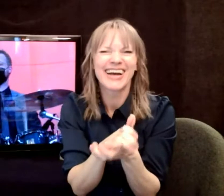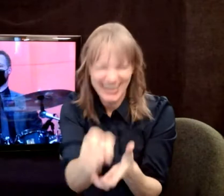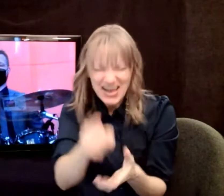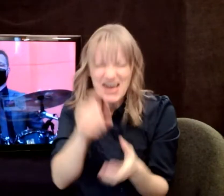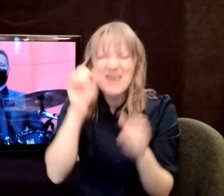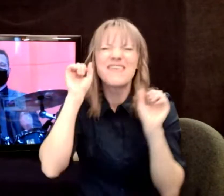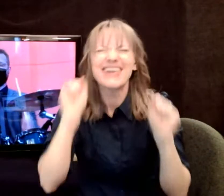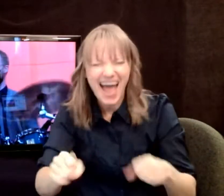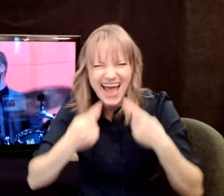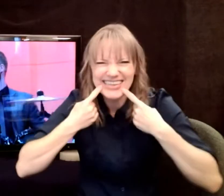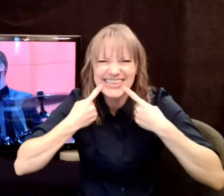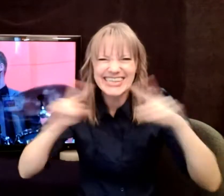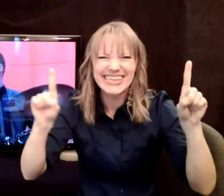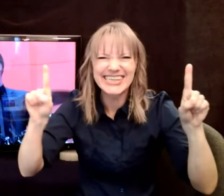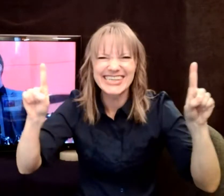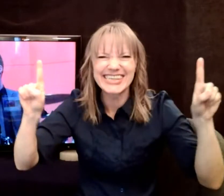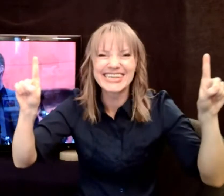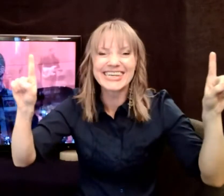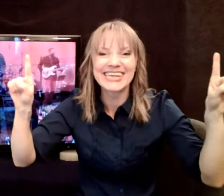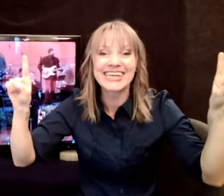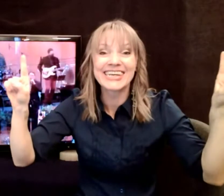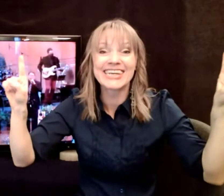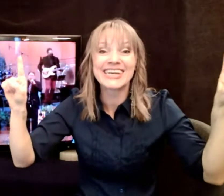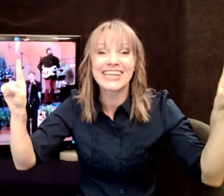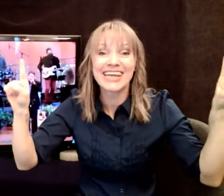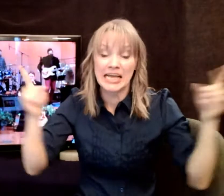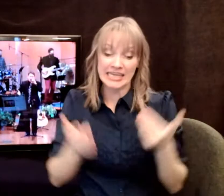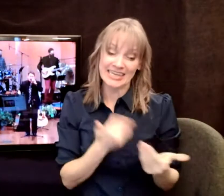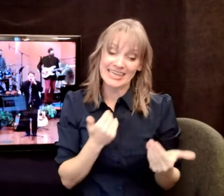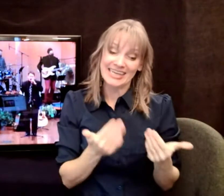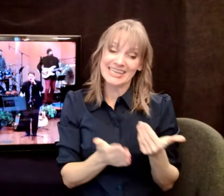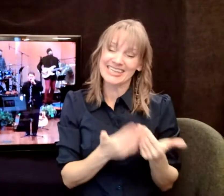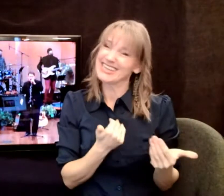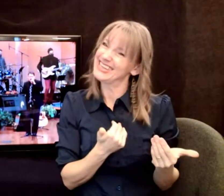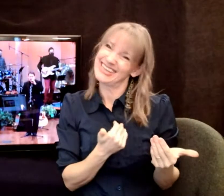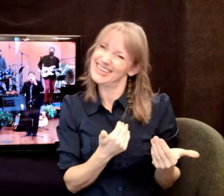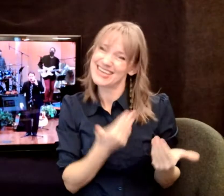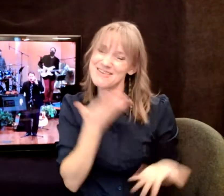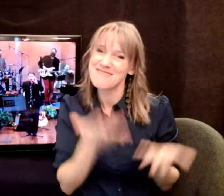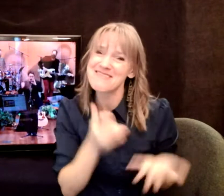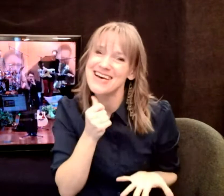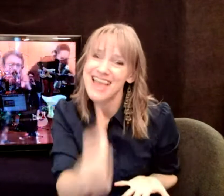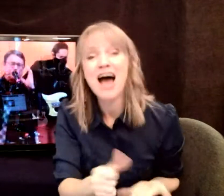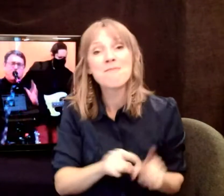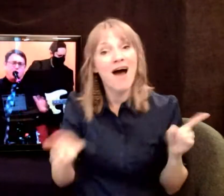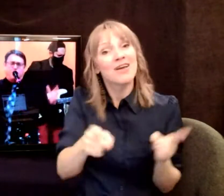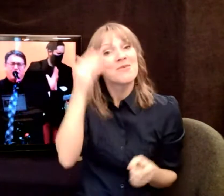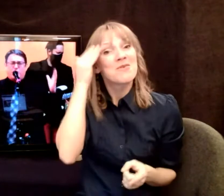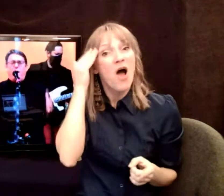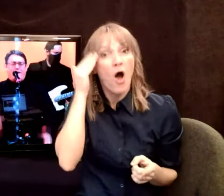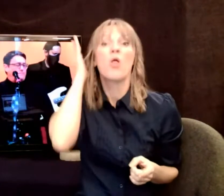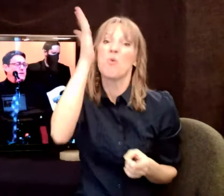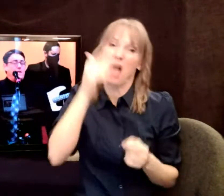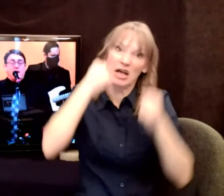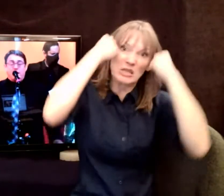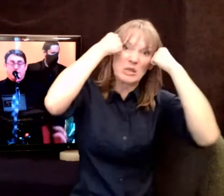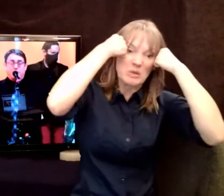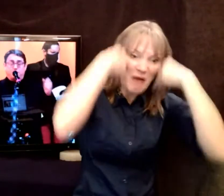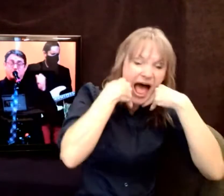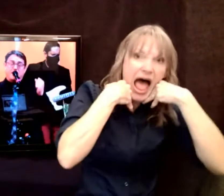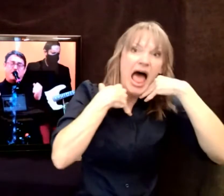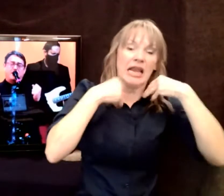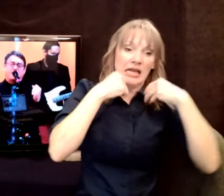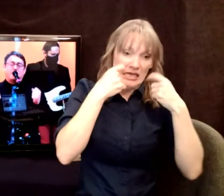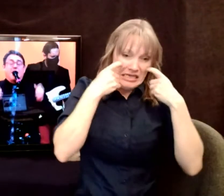you can succeed. It might not be easy. Don't you know there's gonna be sweat and